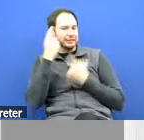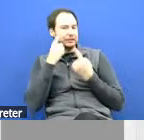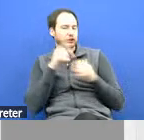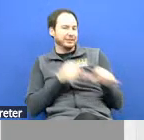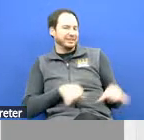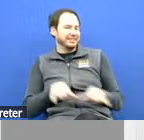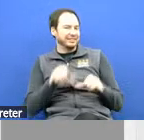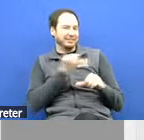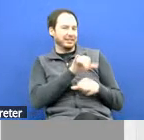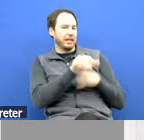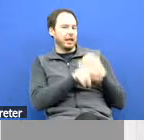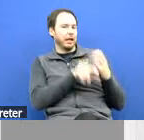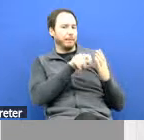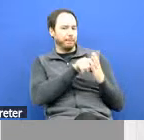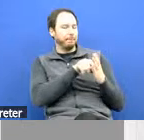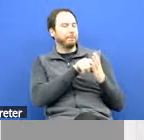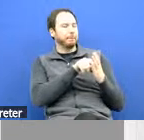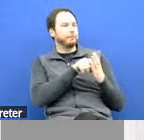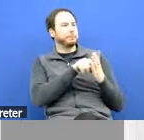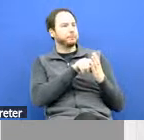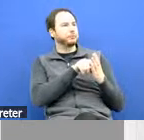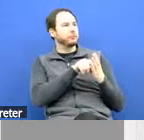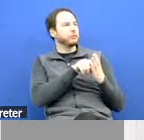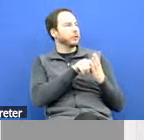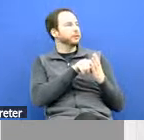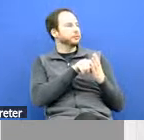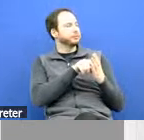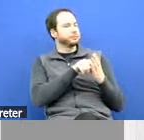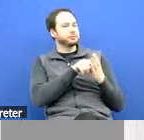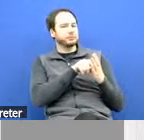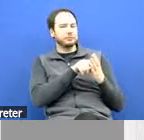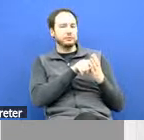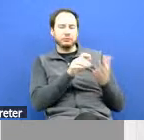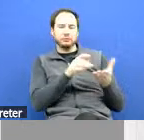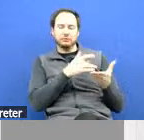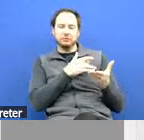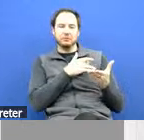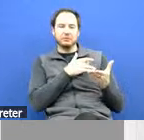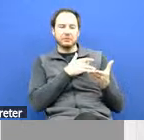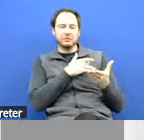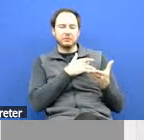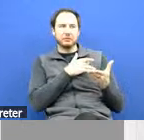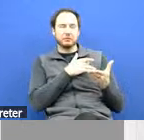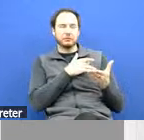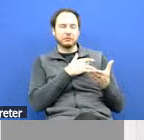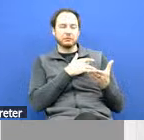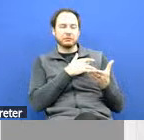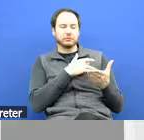period. And you're typically not going